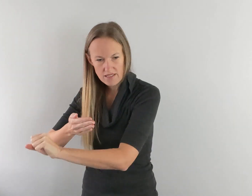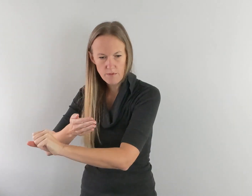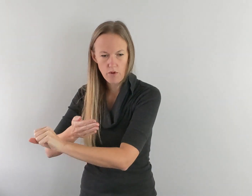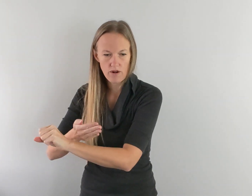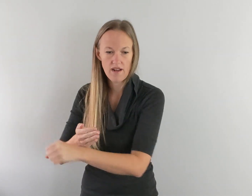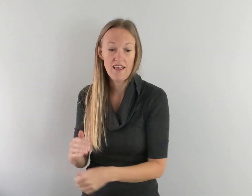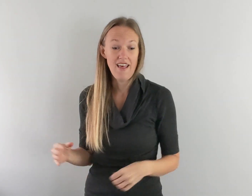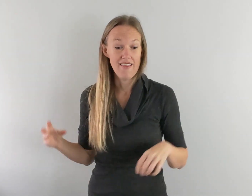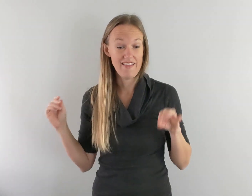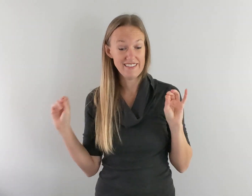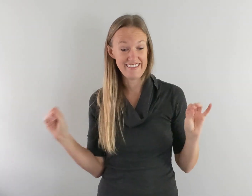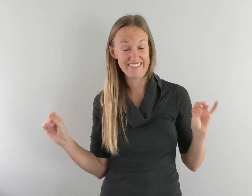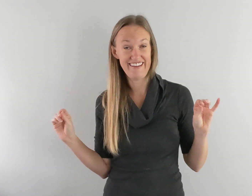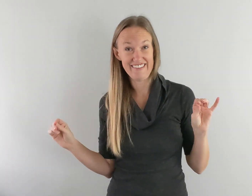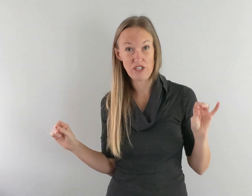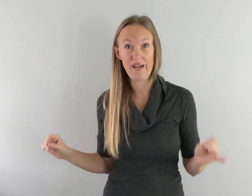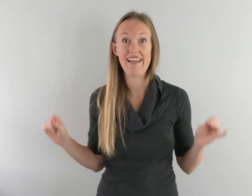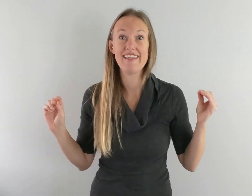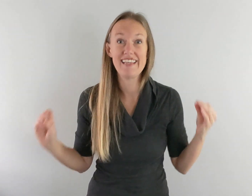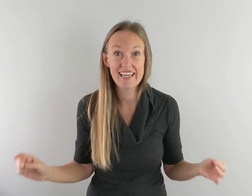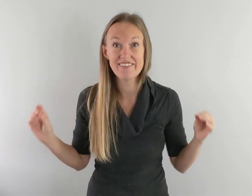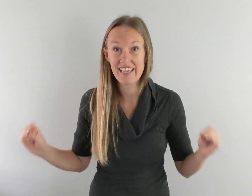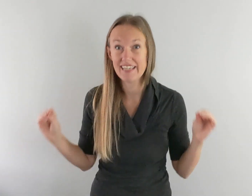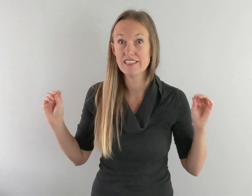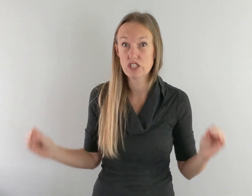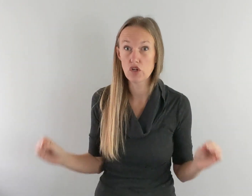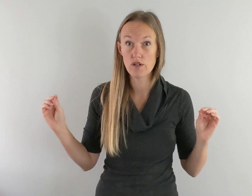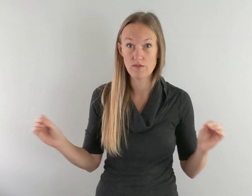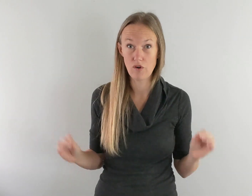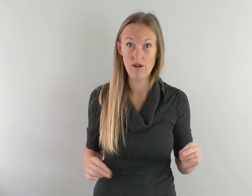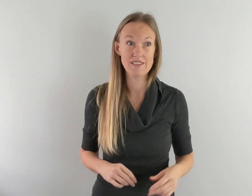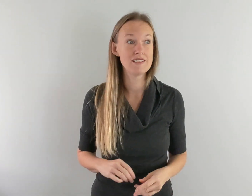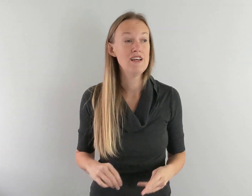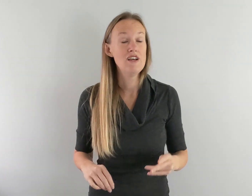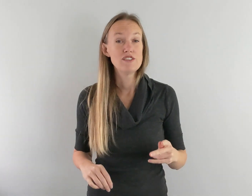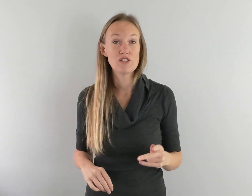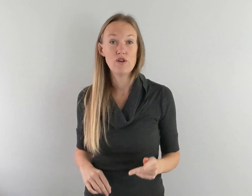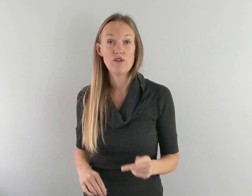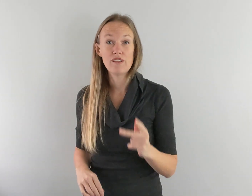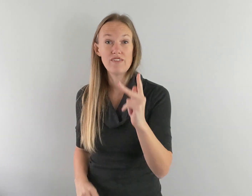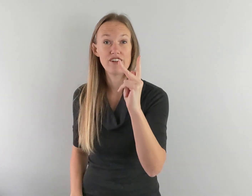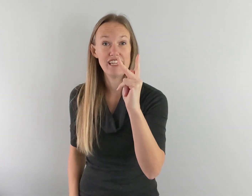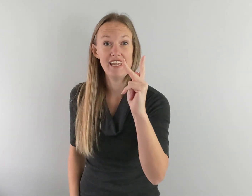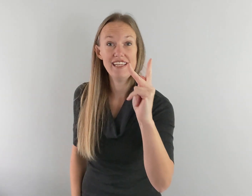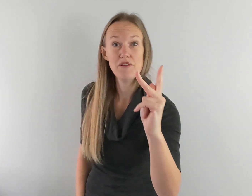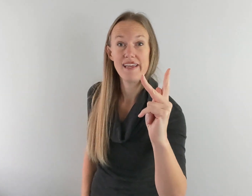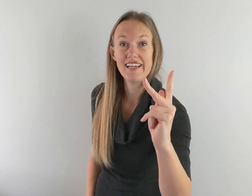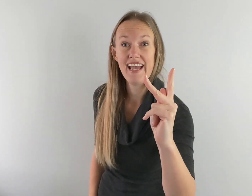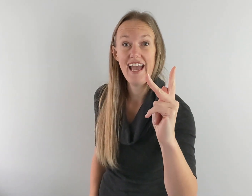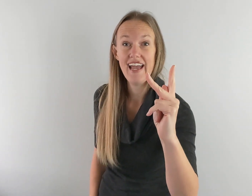is born. And then this next line is quick. The King of Kings, the Lord of Lords. So for king, you make a